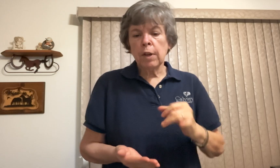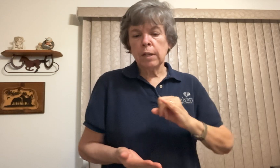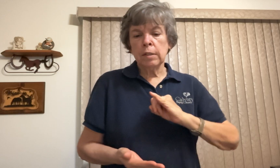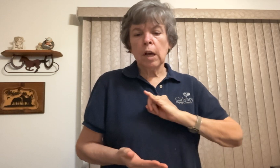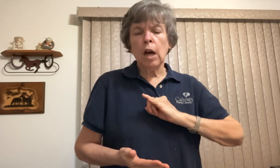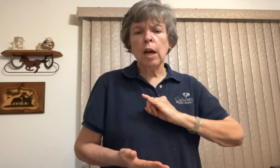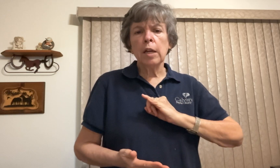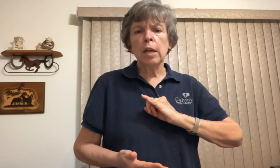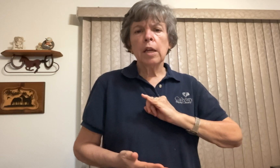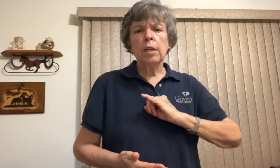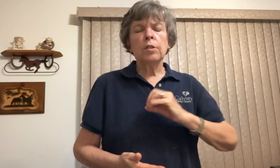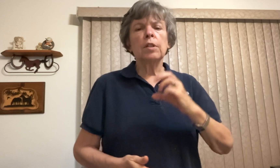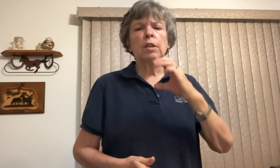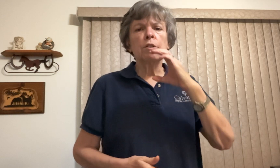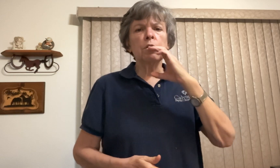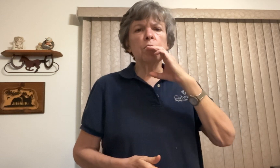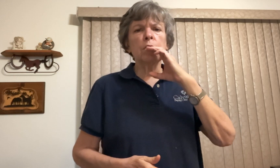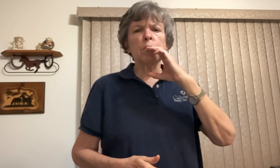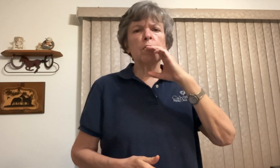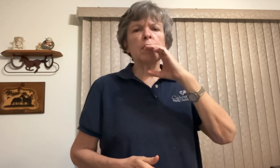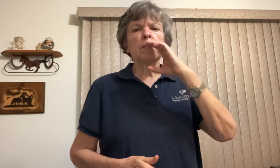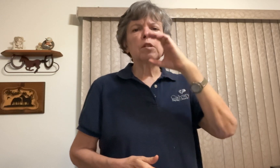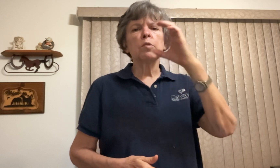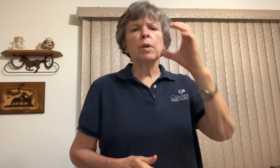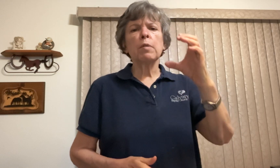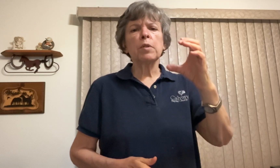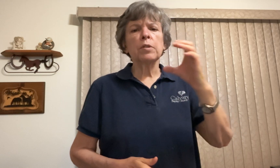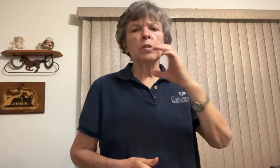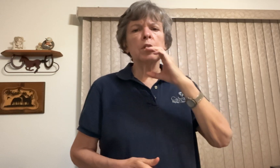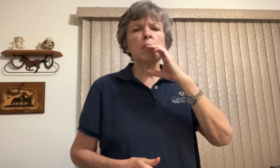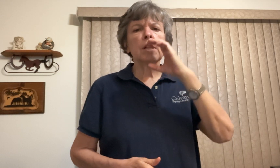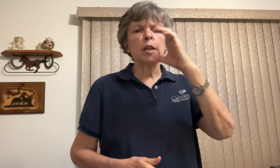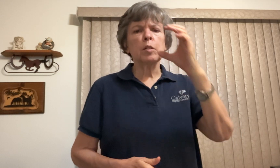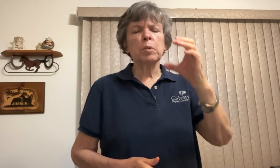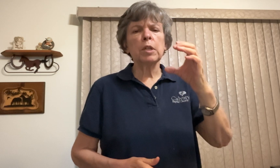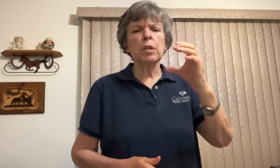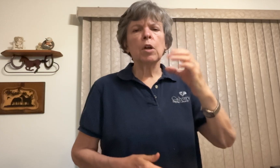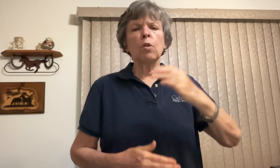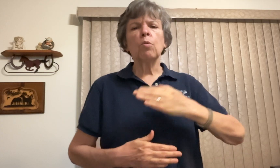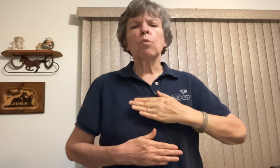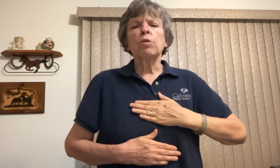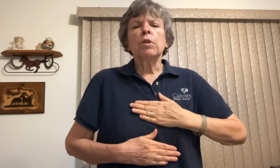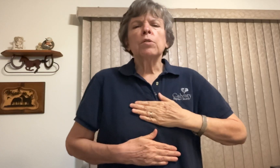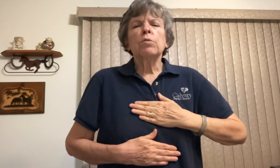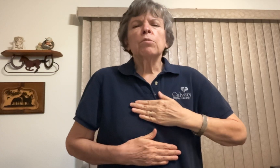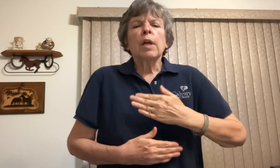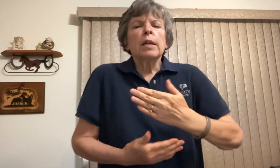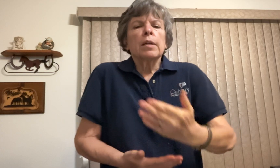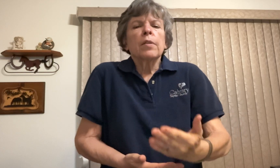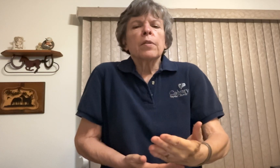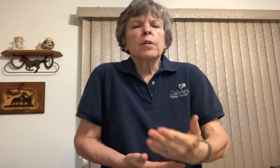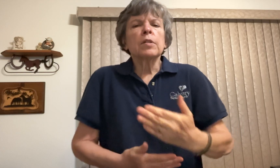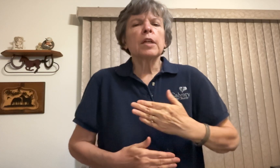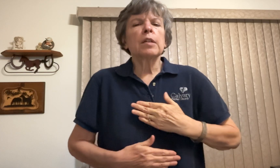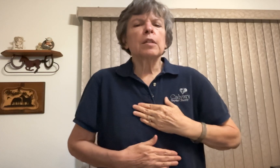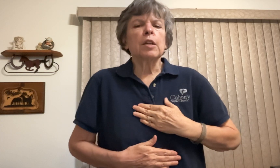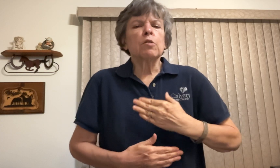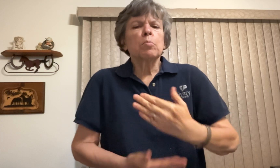confess. Now you could do confess this way with a C, like speak, or you can do like this, like you're spilling